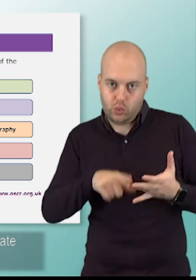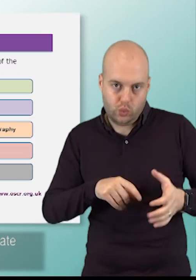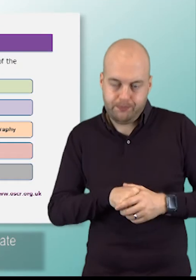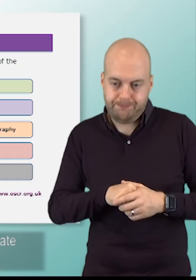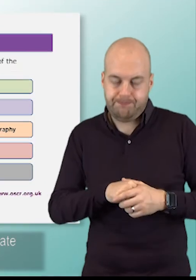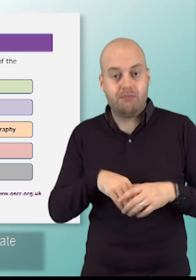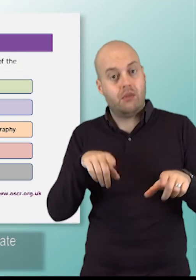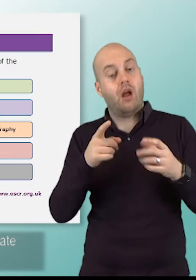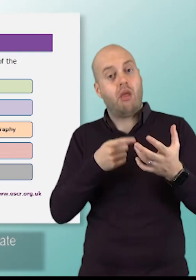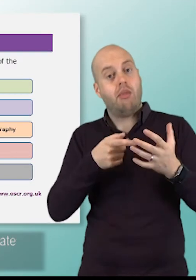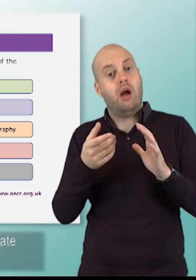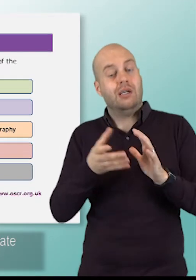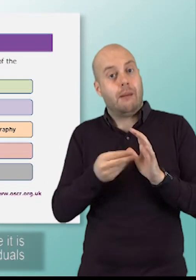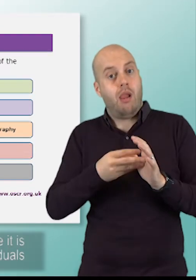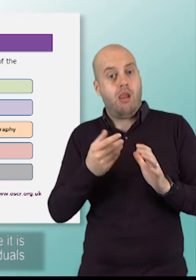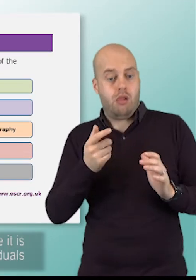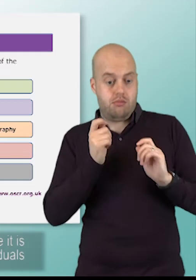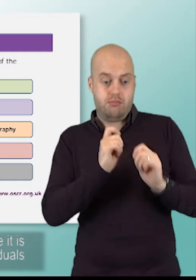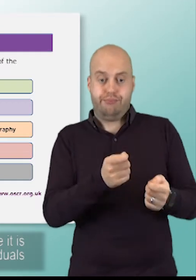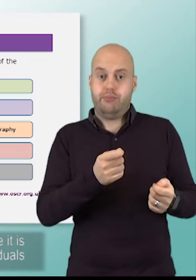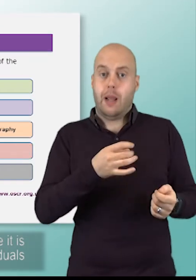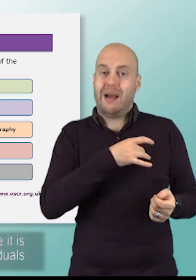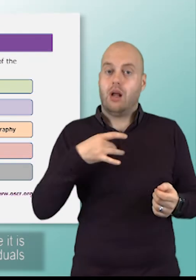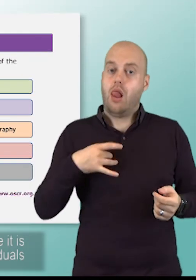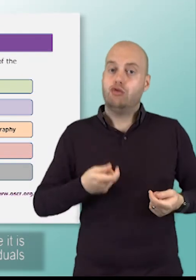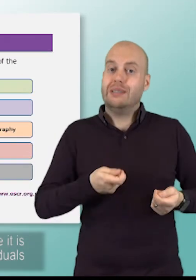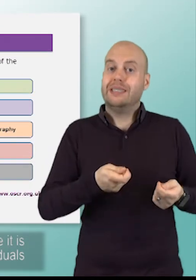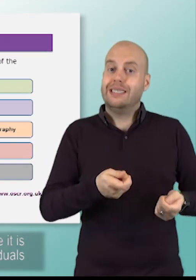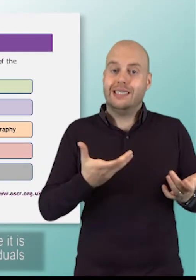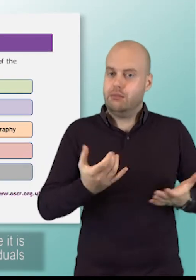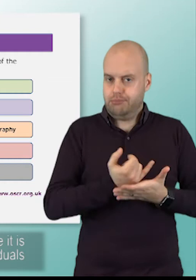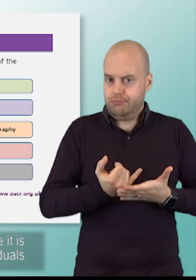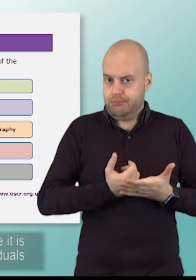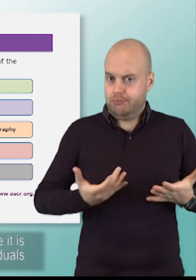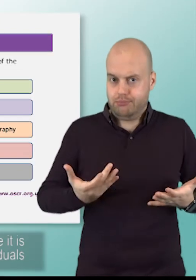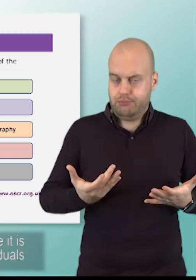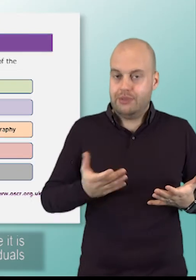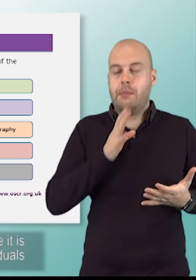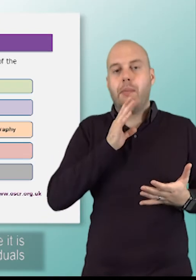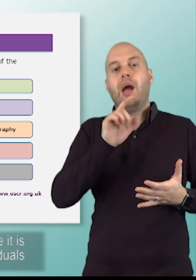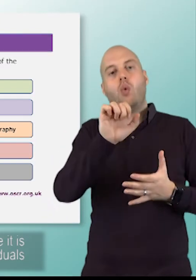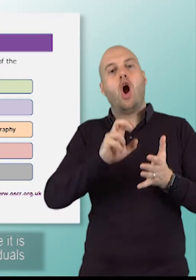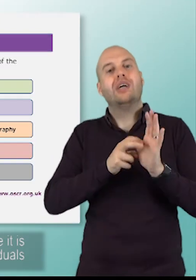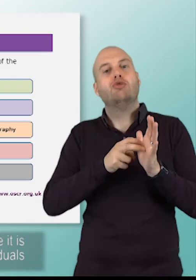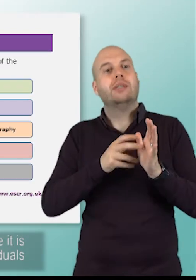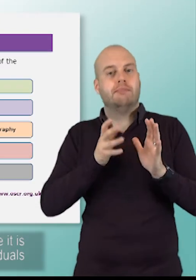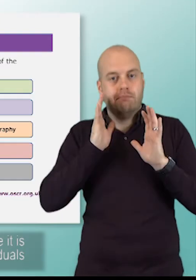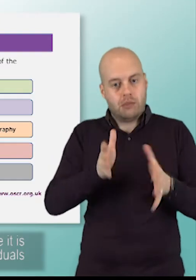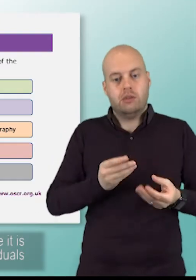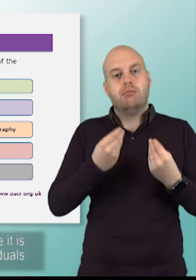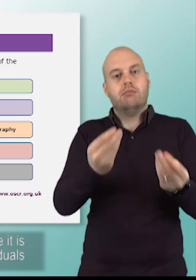giving inappropriate medical treatment. So if any of you are involved in organisations where it is involved, for example, giving